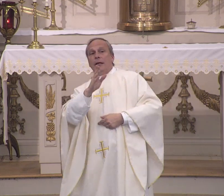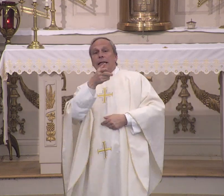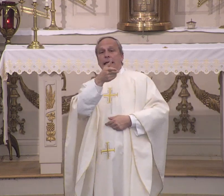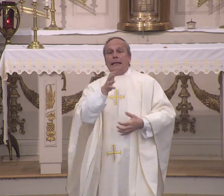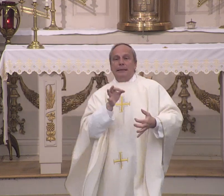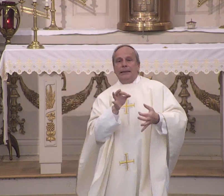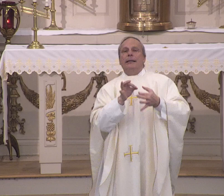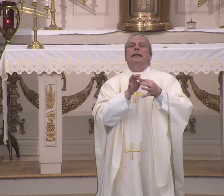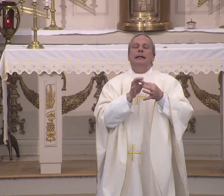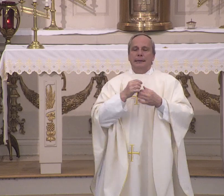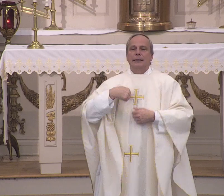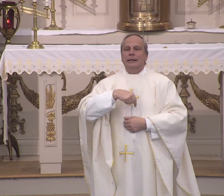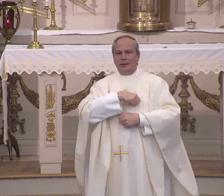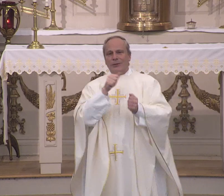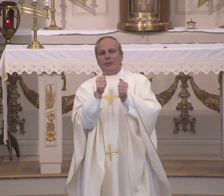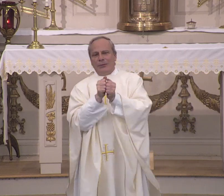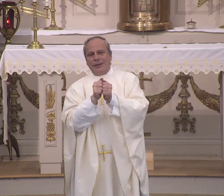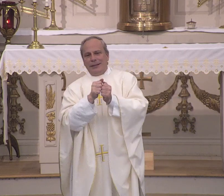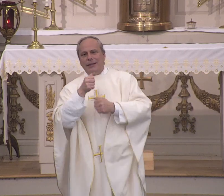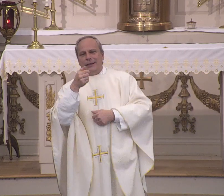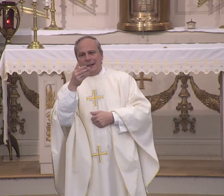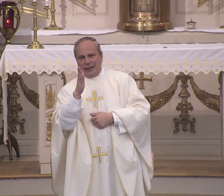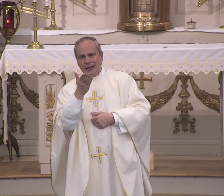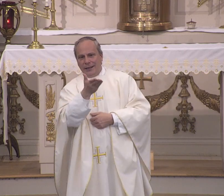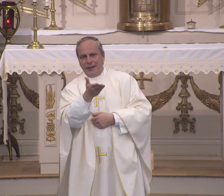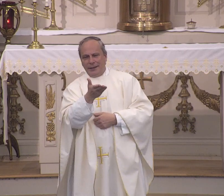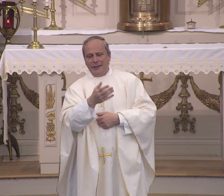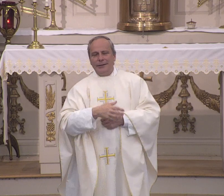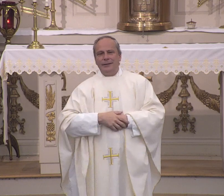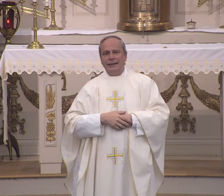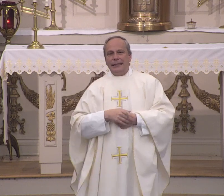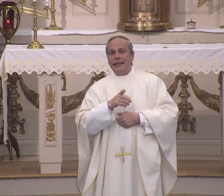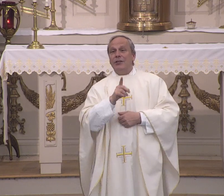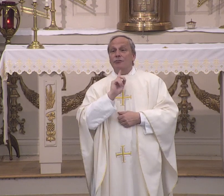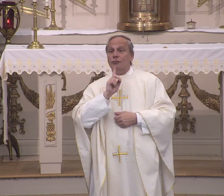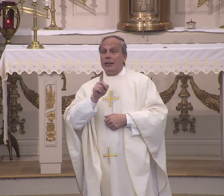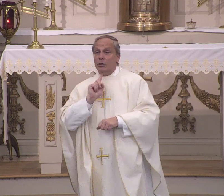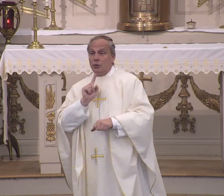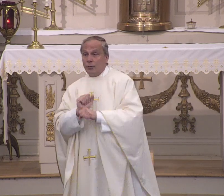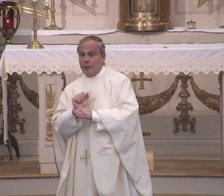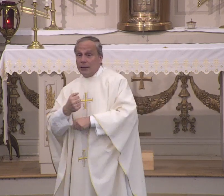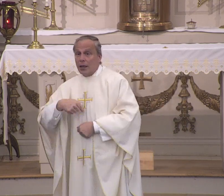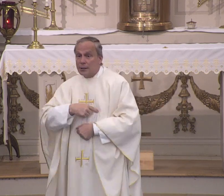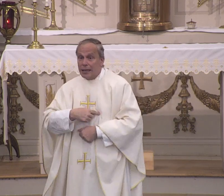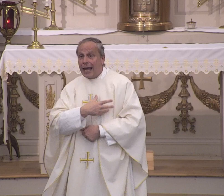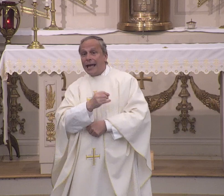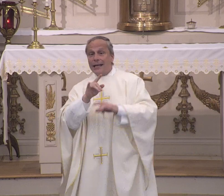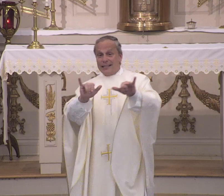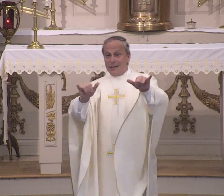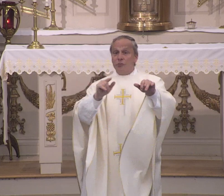And really, with Jesus, we are not separated from God, we are connected to him.